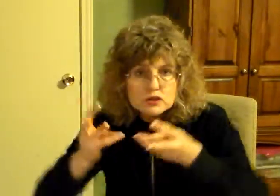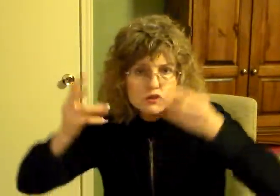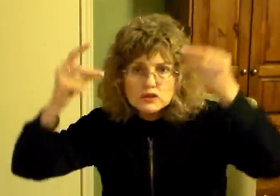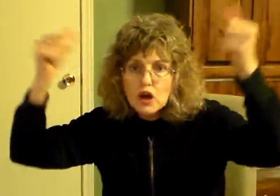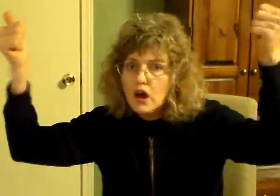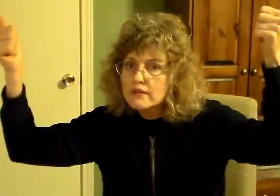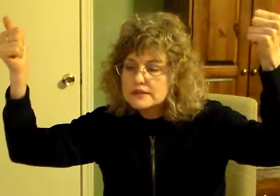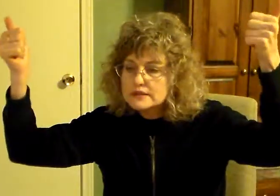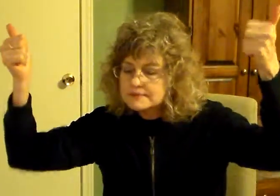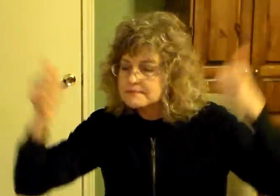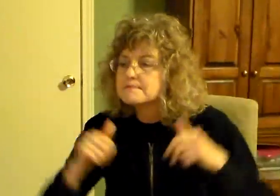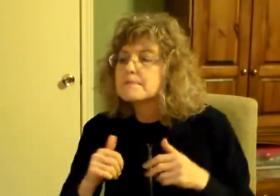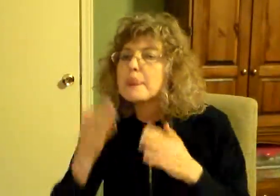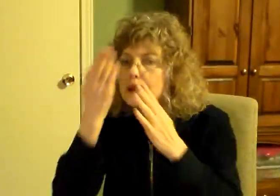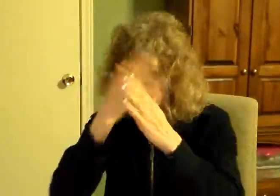Decomposition.